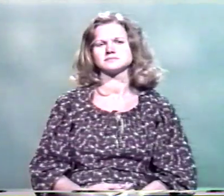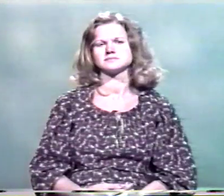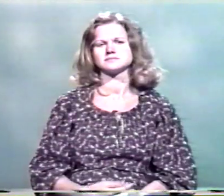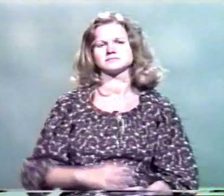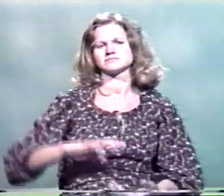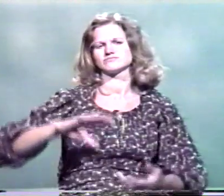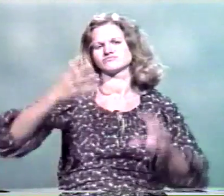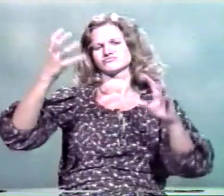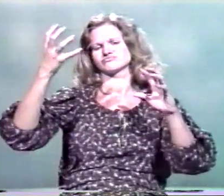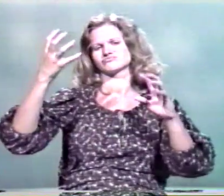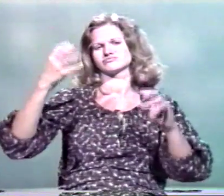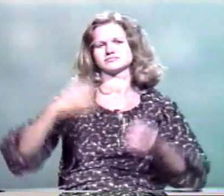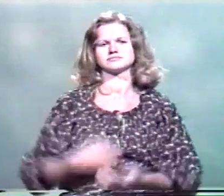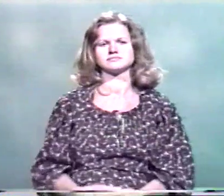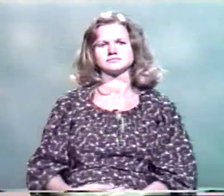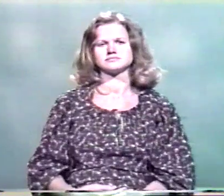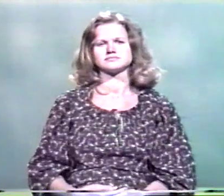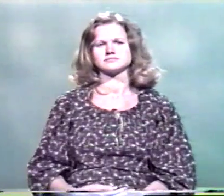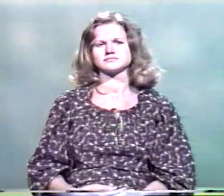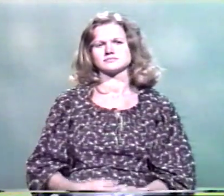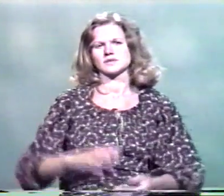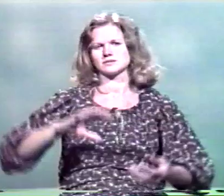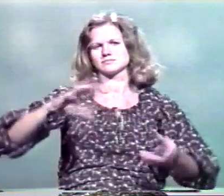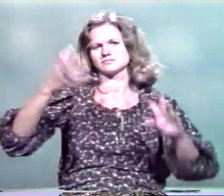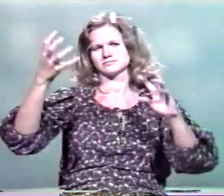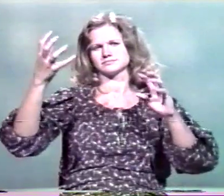Messed up. Messed up.